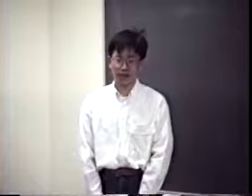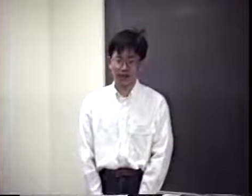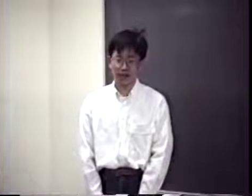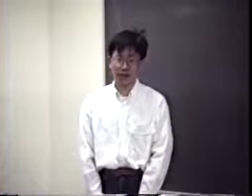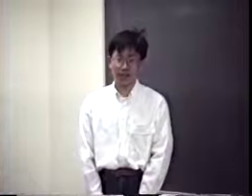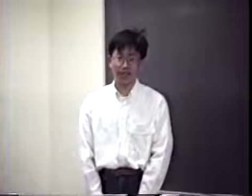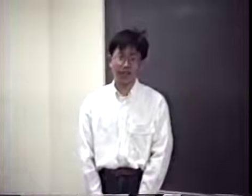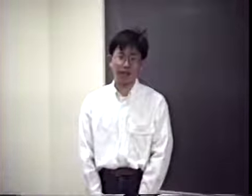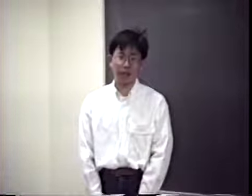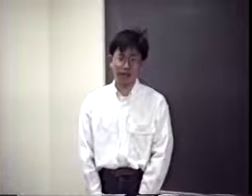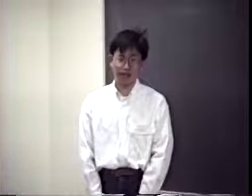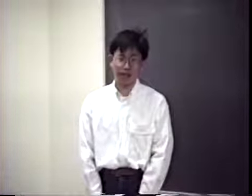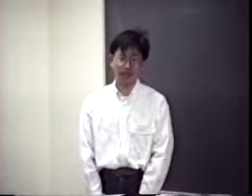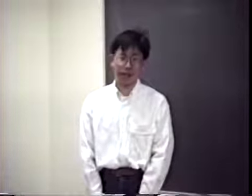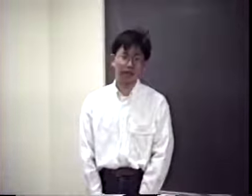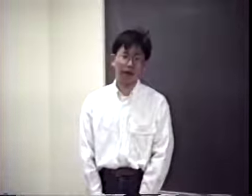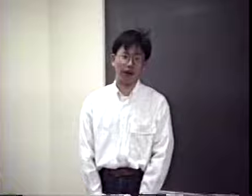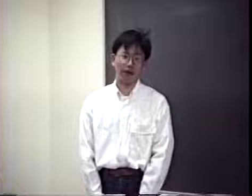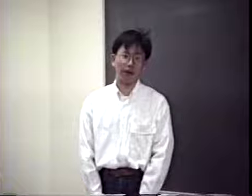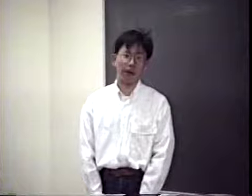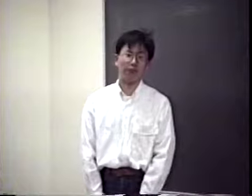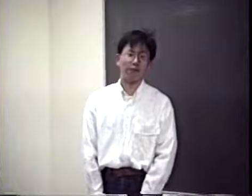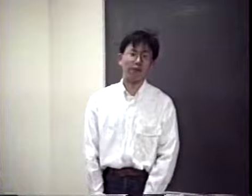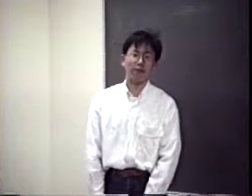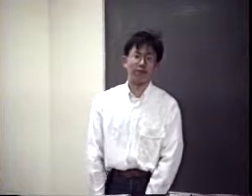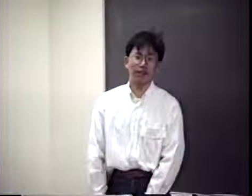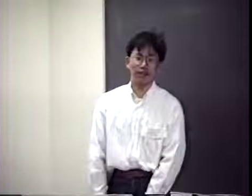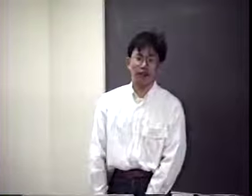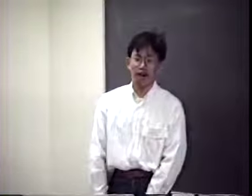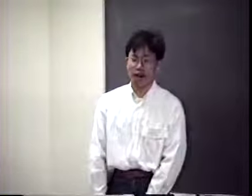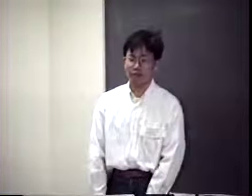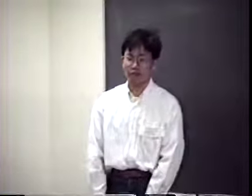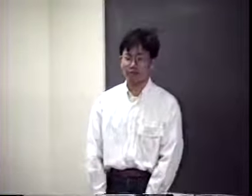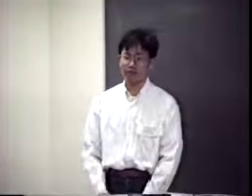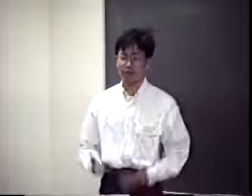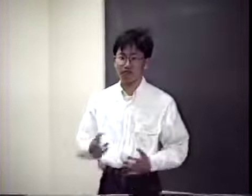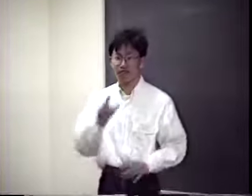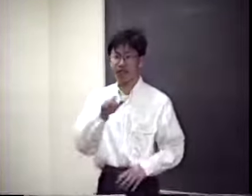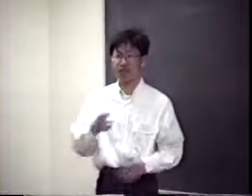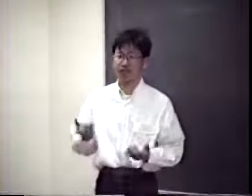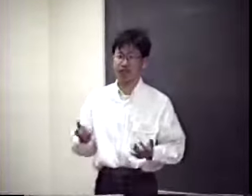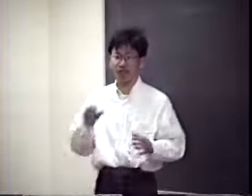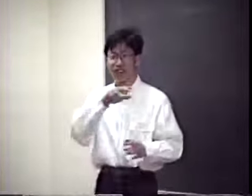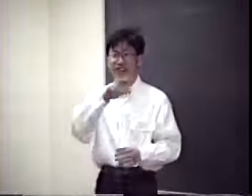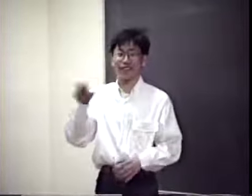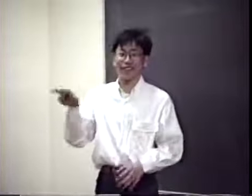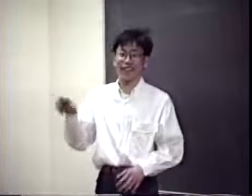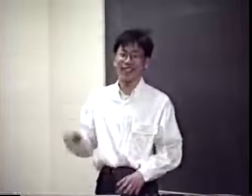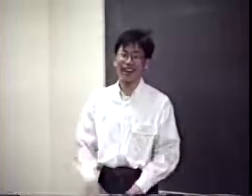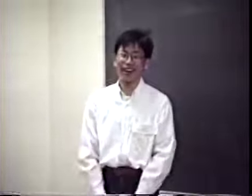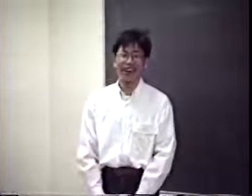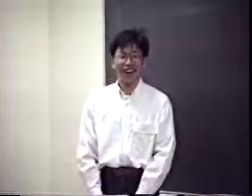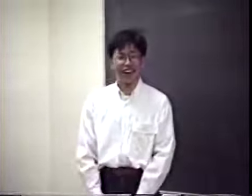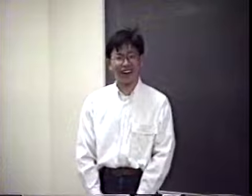emphasize the the aspect of the basic human need, eating and hunting only.